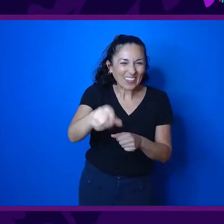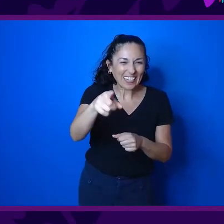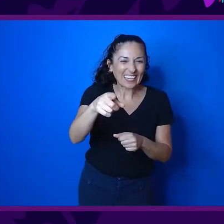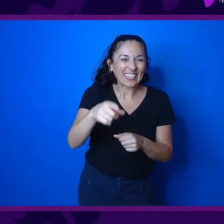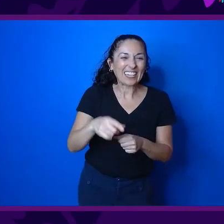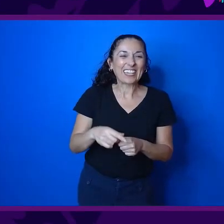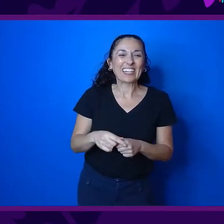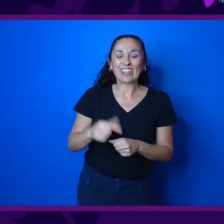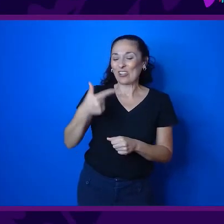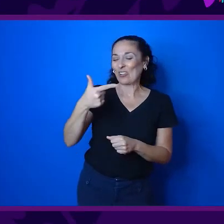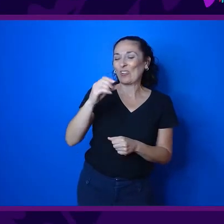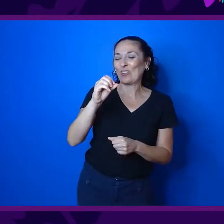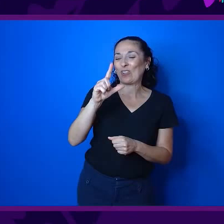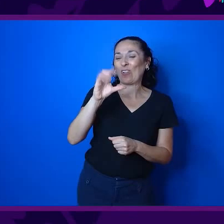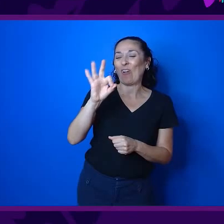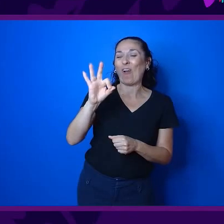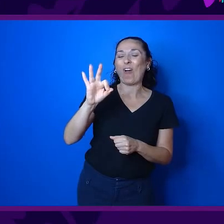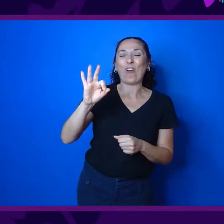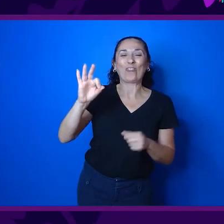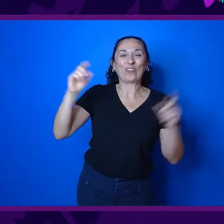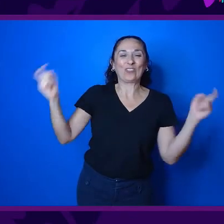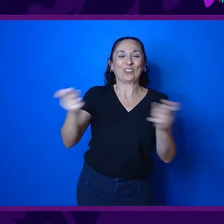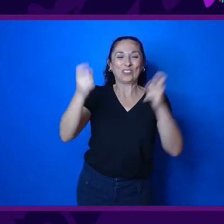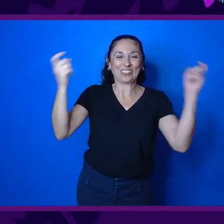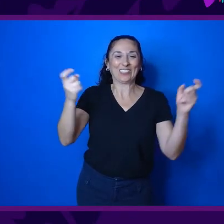Are you still driving? Are you going to drive me around?